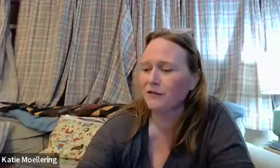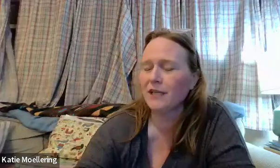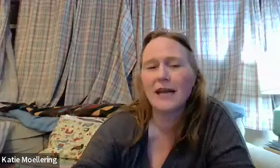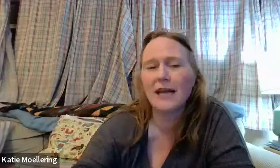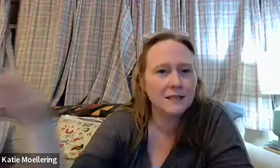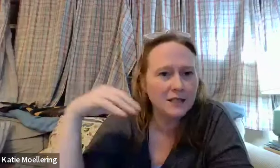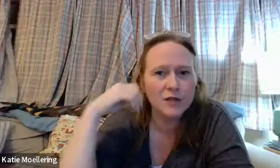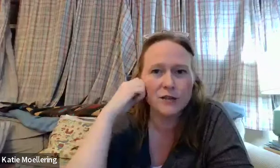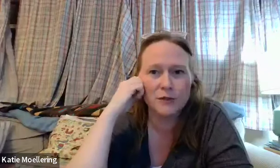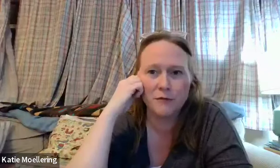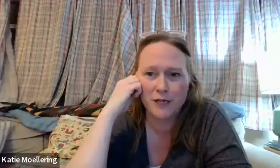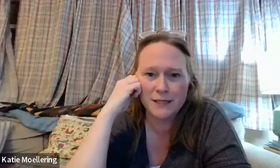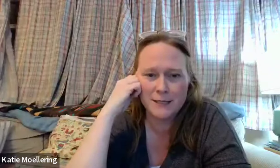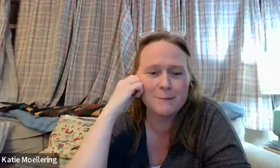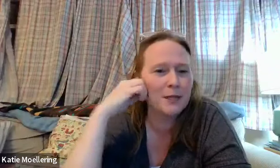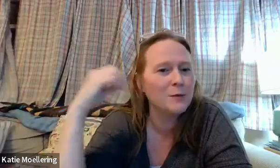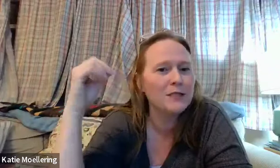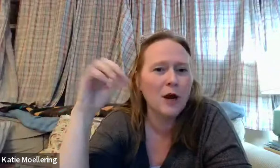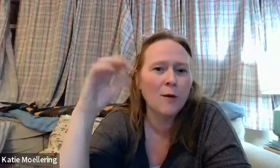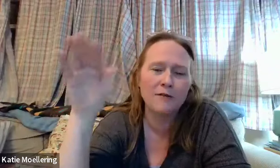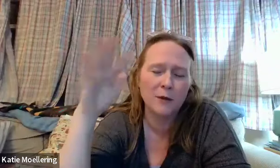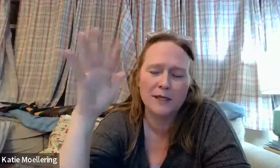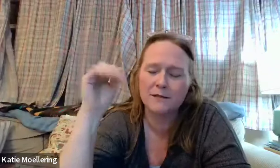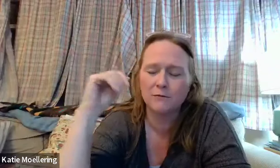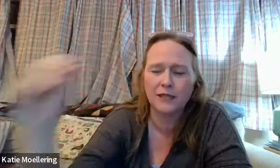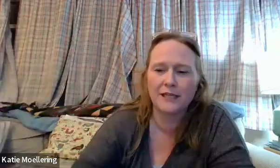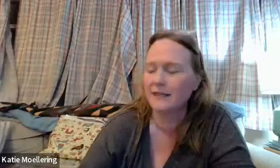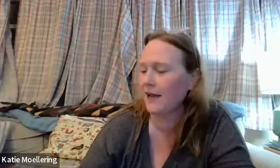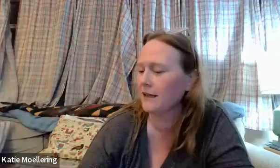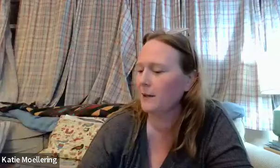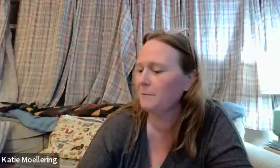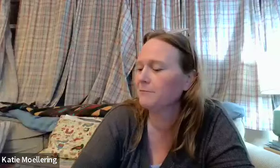that has the introductory phrases because we don't have a quiz related to that yet.